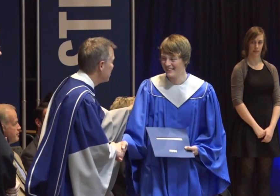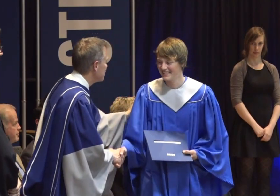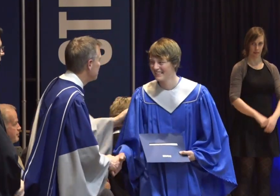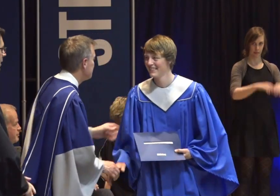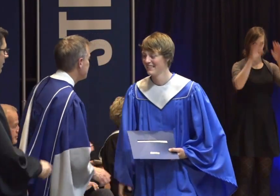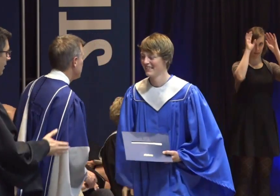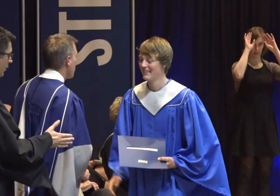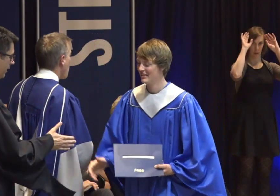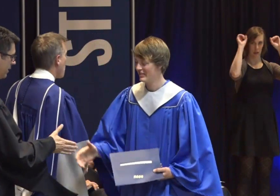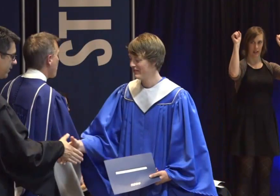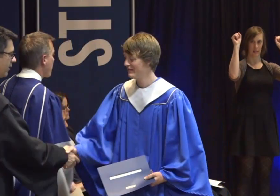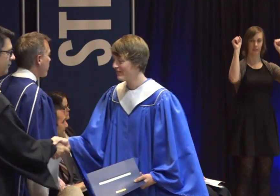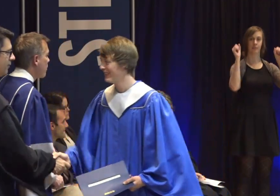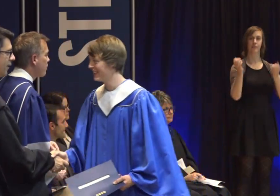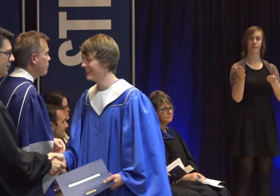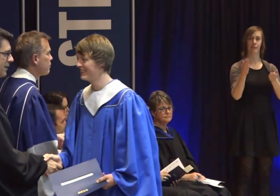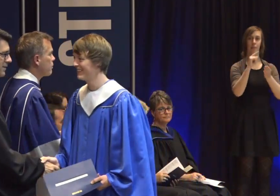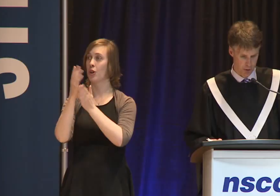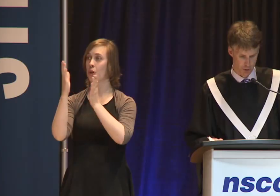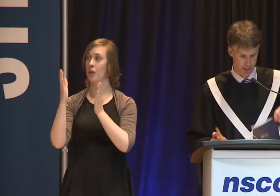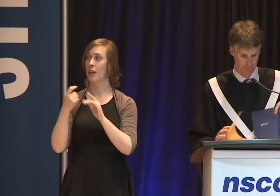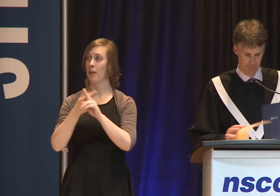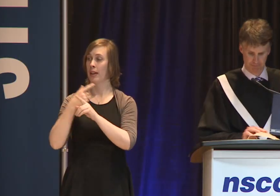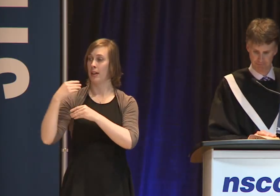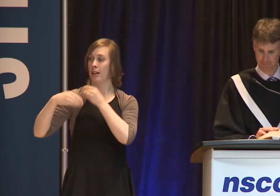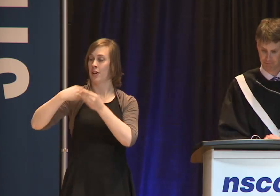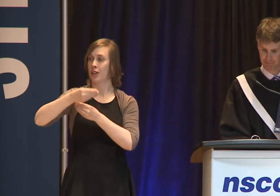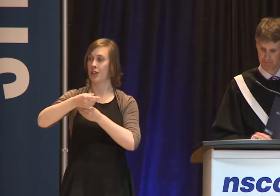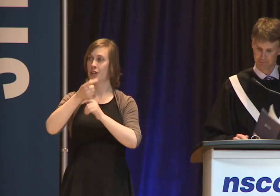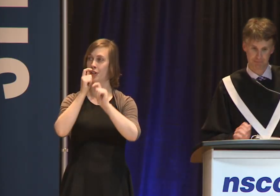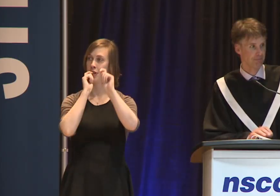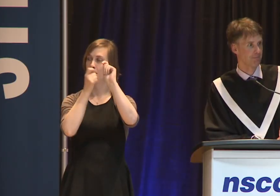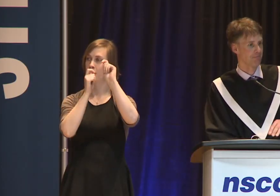Mr. President, the graduates in Heritage Carpentry.